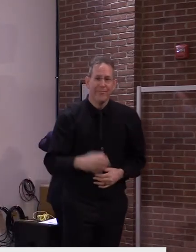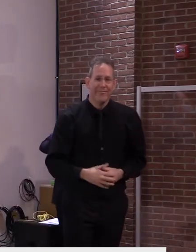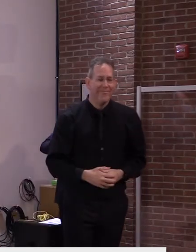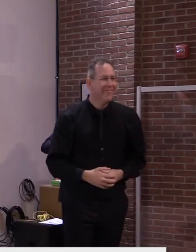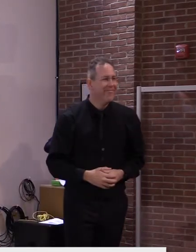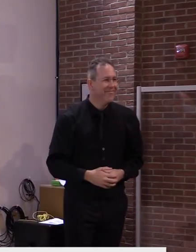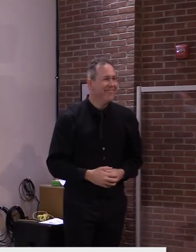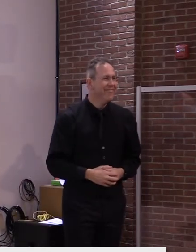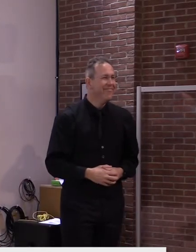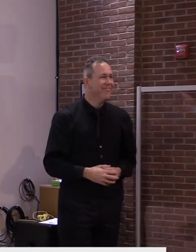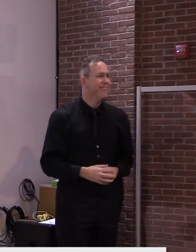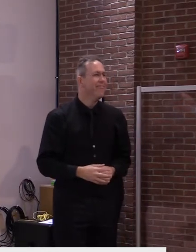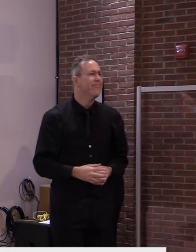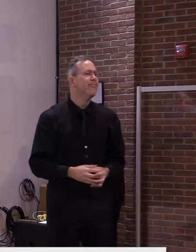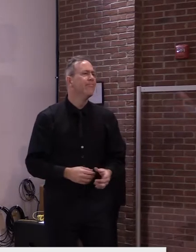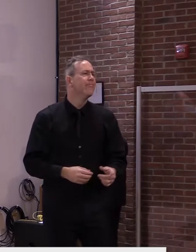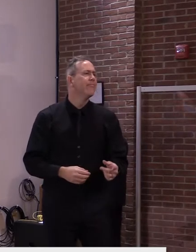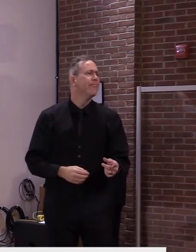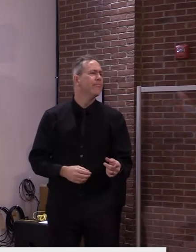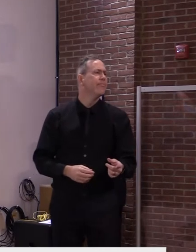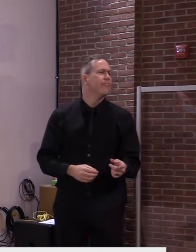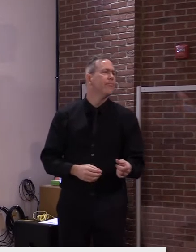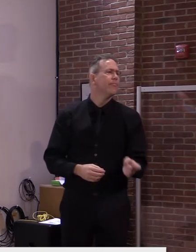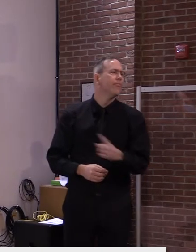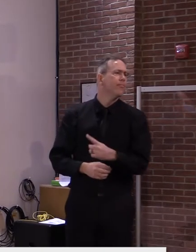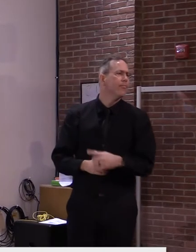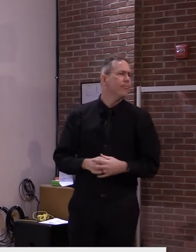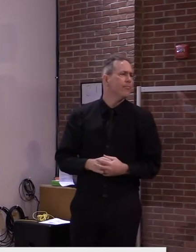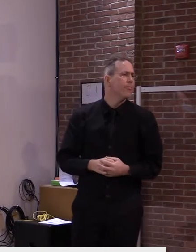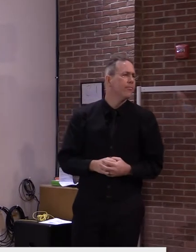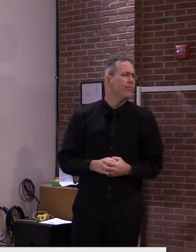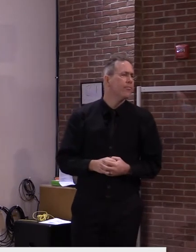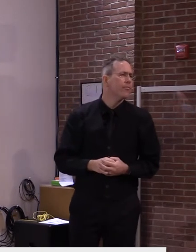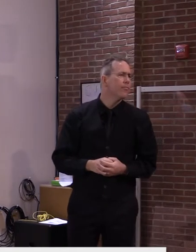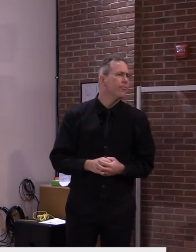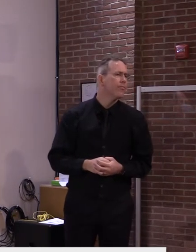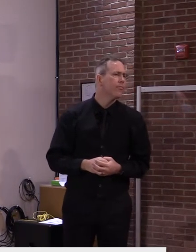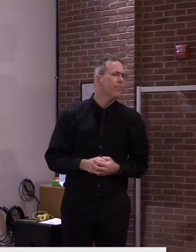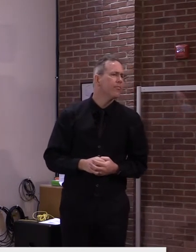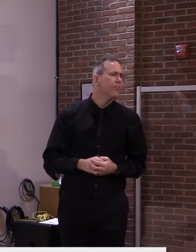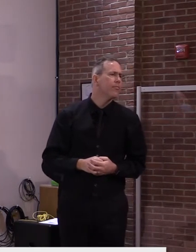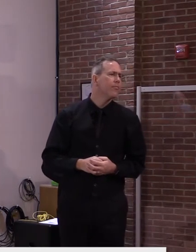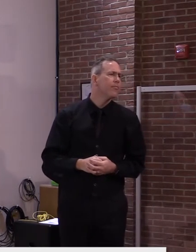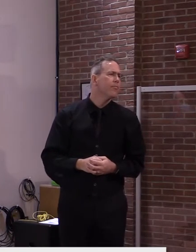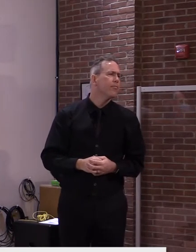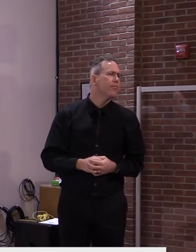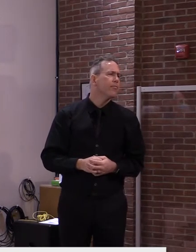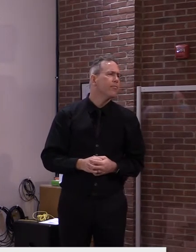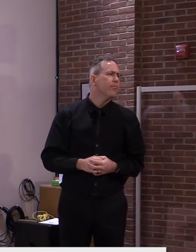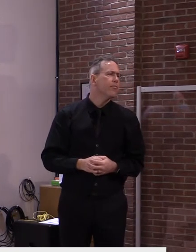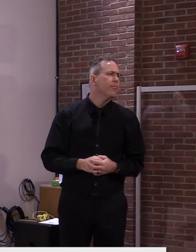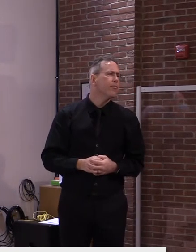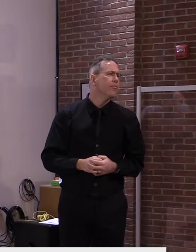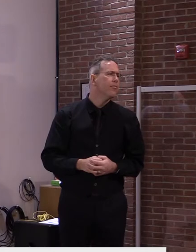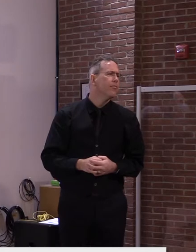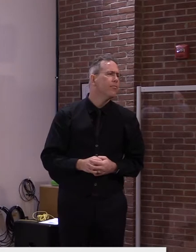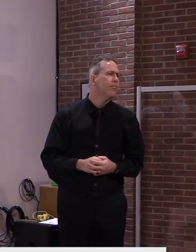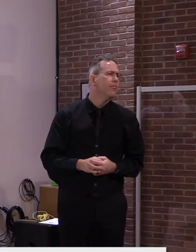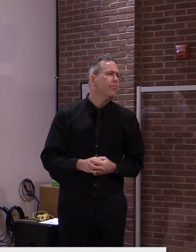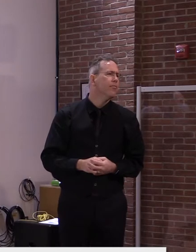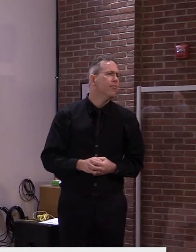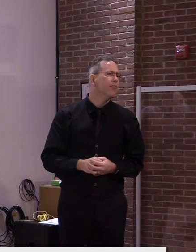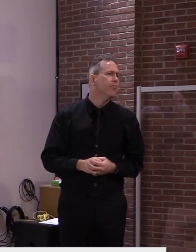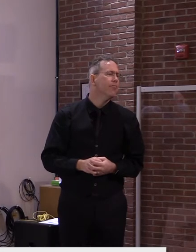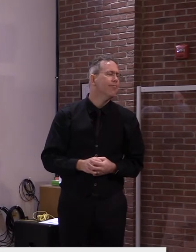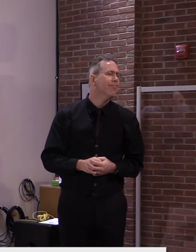Thanks. Hello. I heard Dr. Levine earlier talking about Vermont sending samples